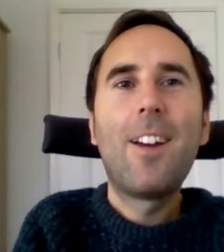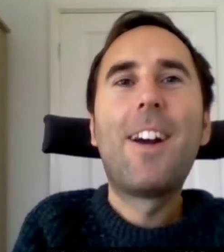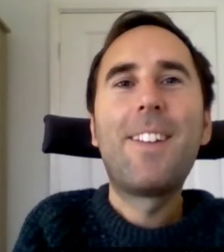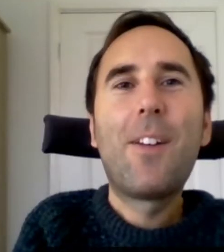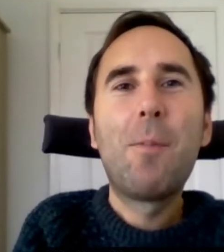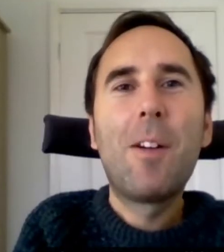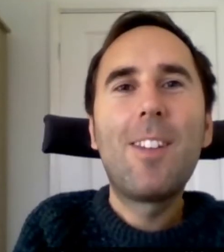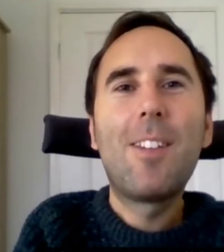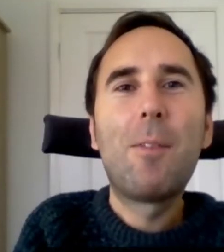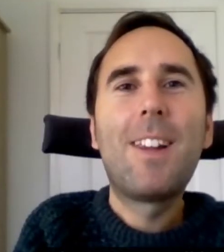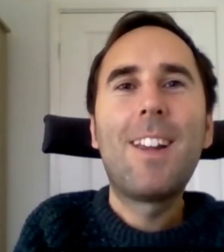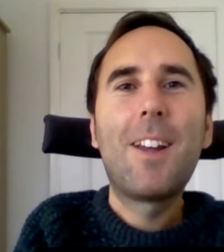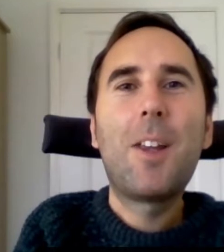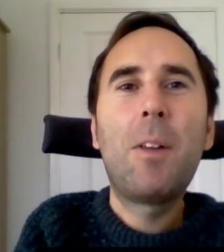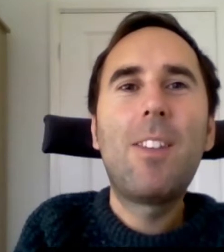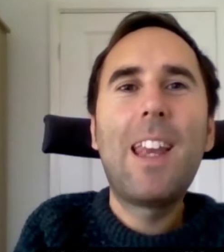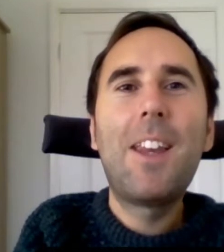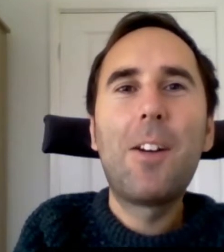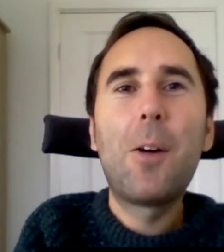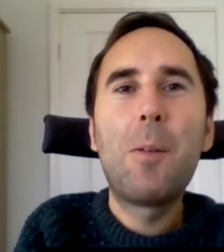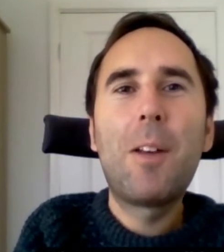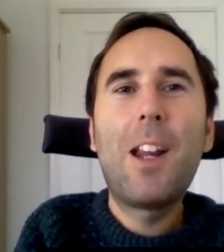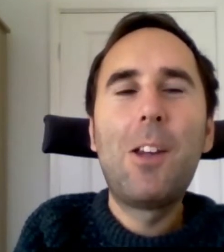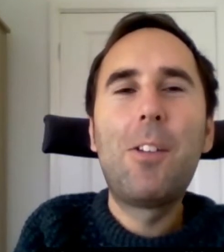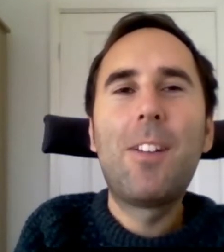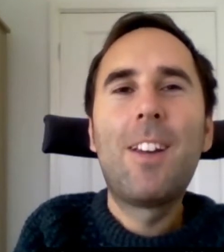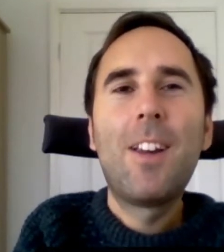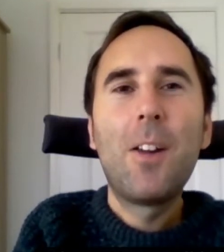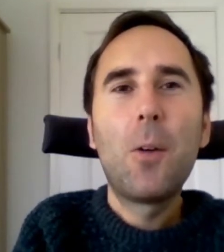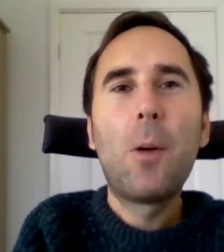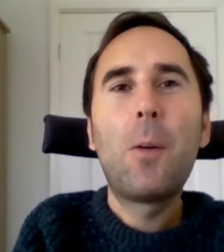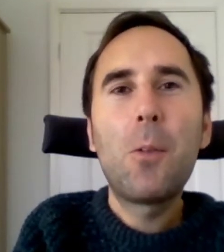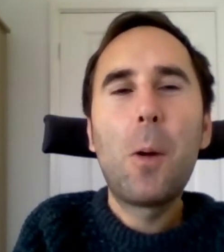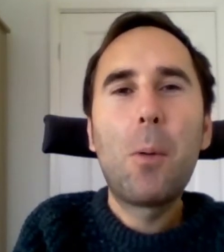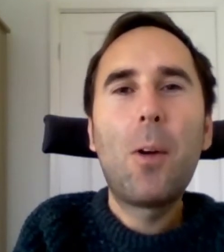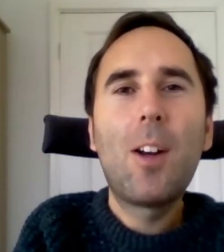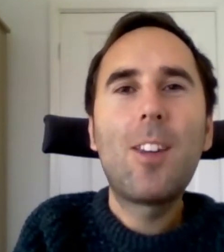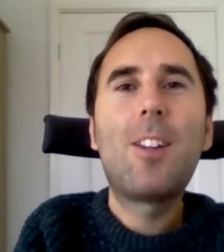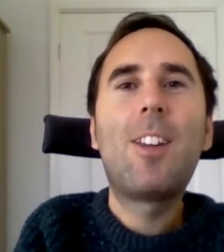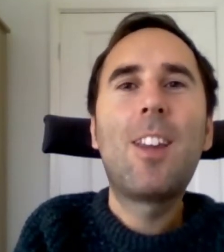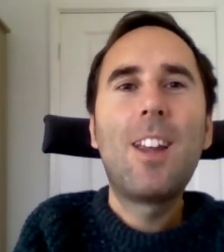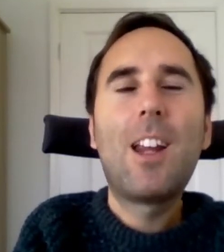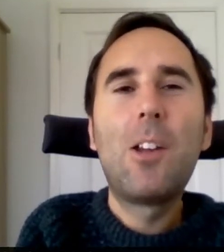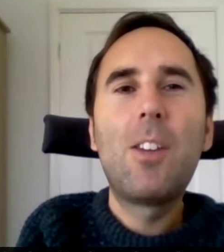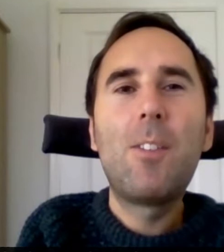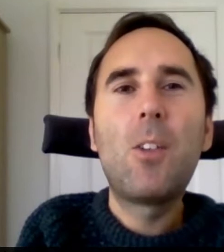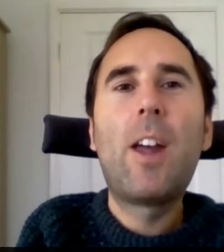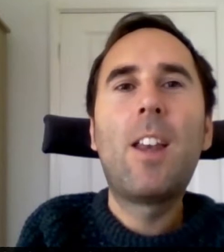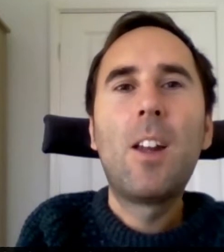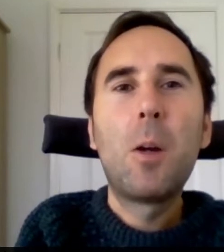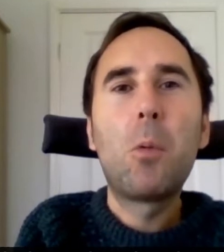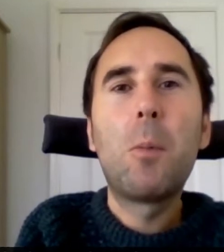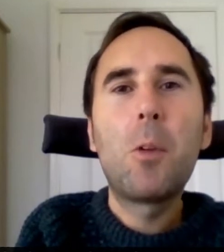Hi, I'm Martin Sibley, a Community Leader at Open Inclusion. Welcome to our podcast series, Inclusive